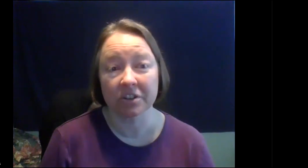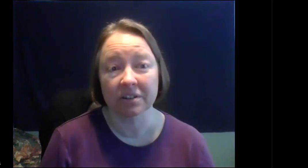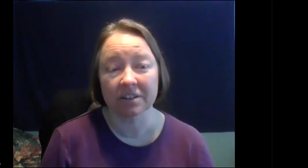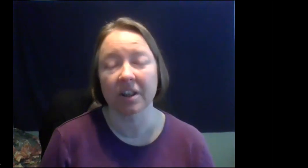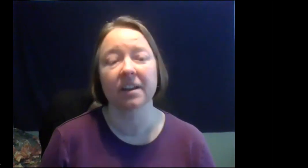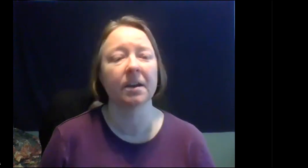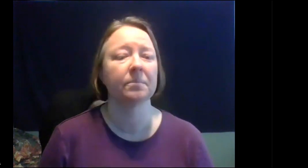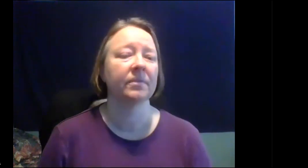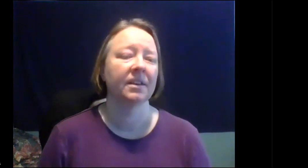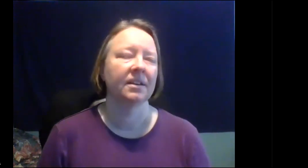Question. So like,